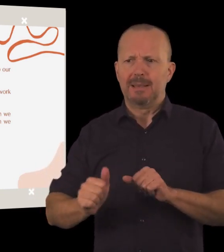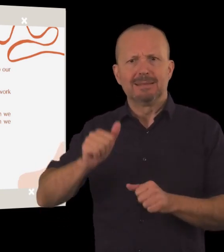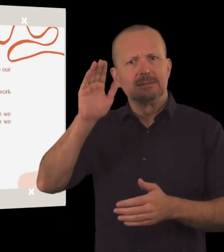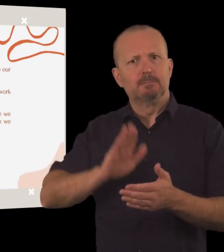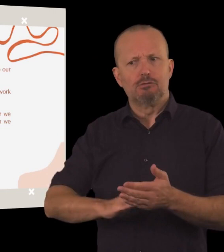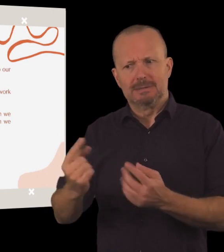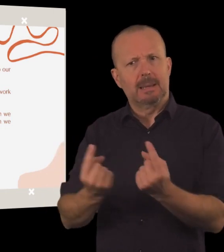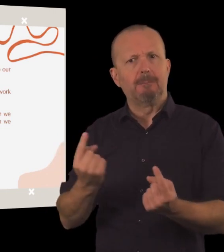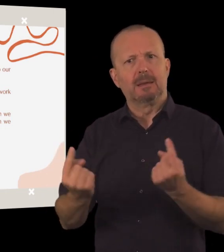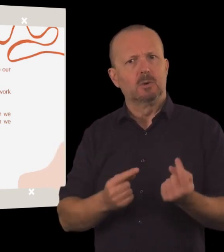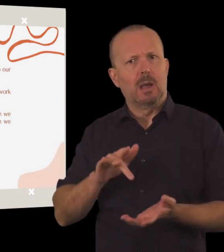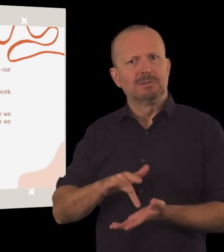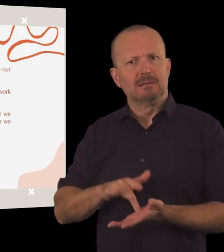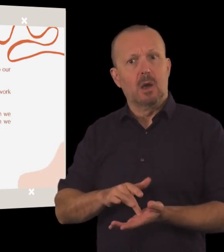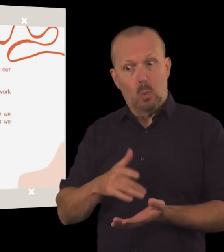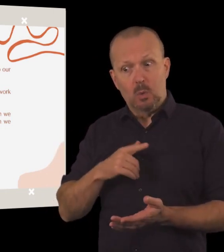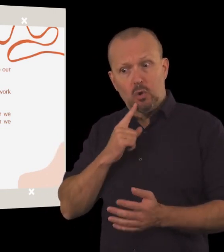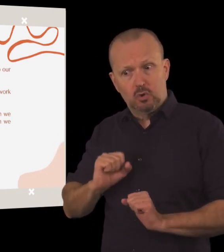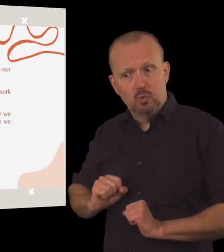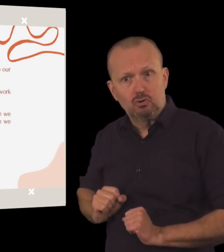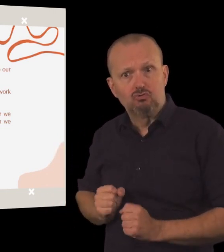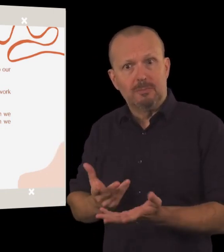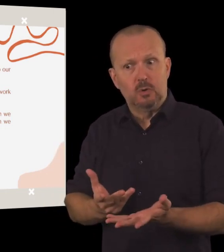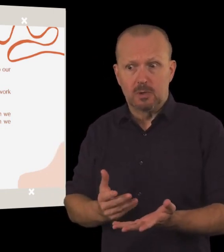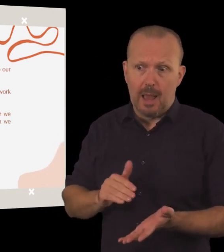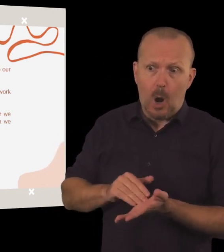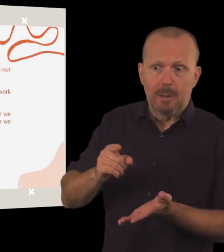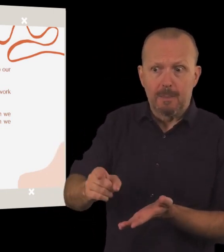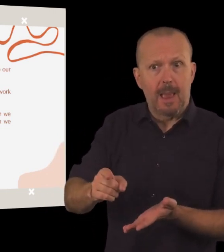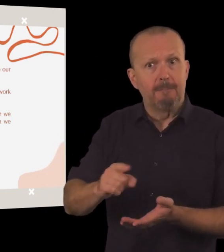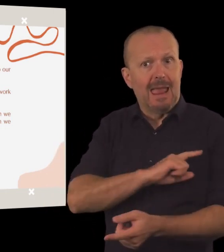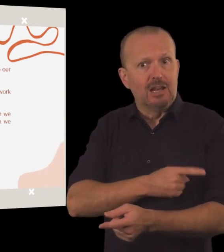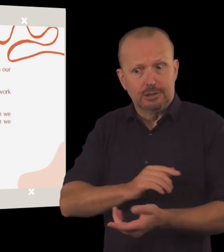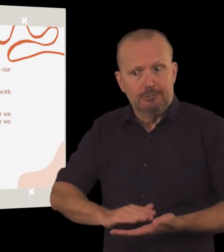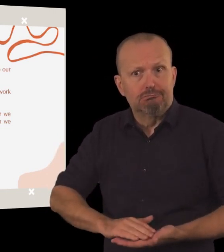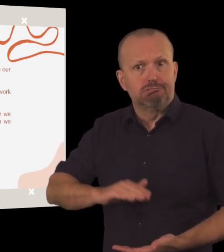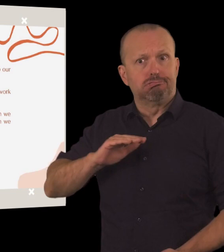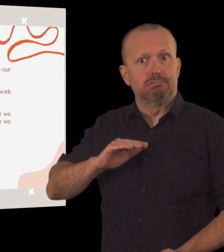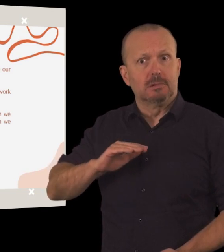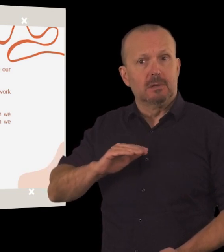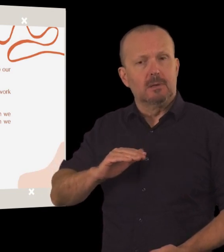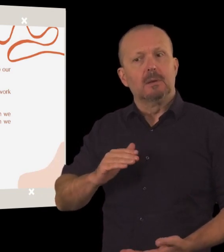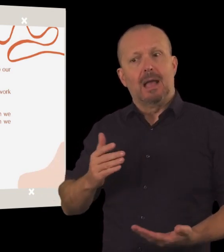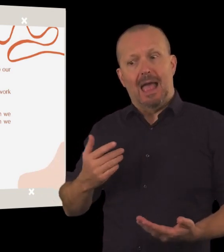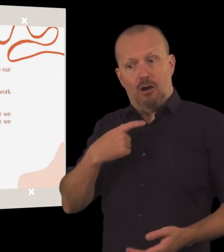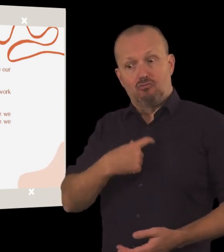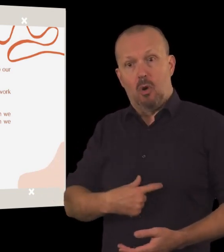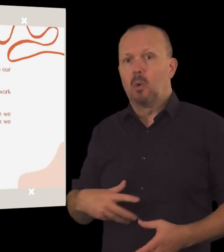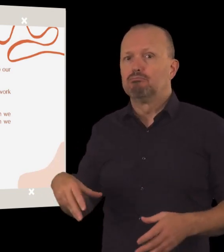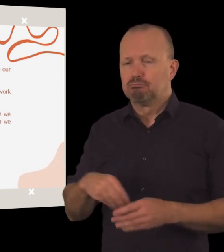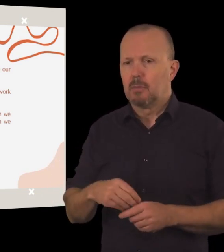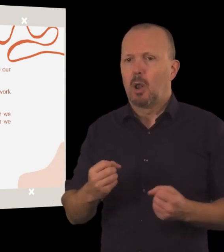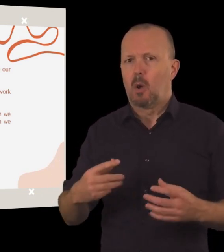layer. We want to make sure artists feel cared for, heard, supportive, and most importantly,